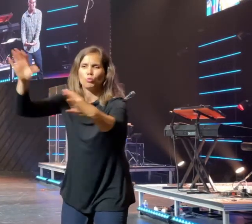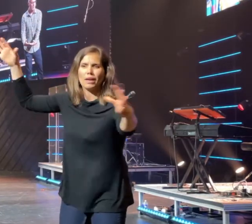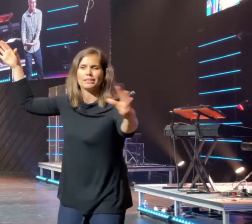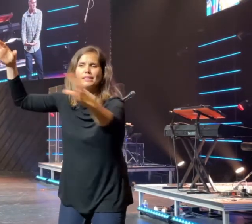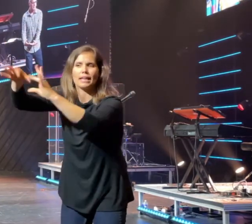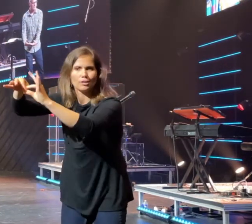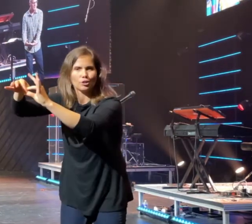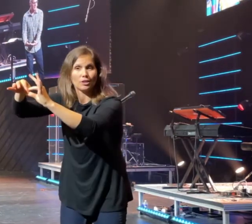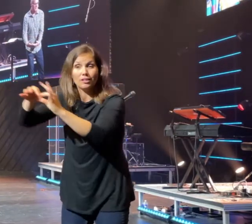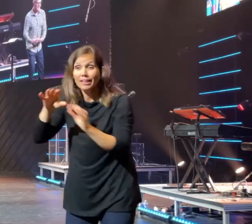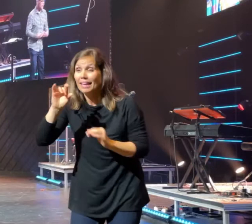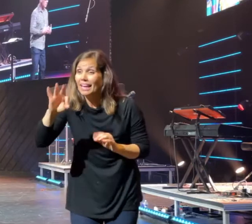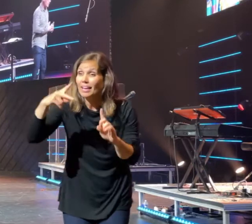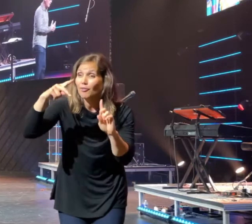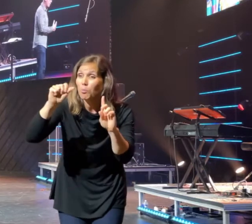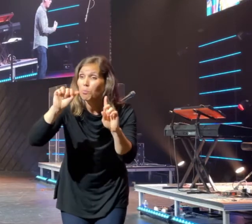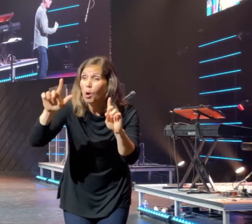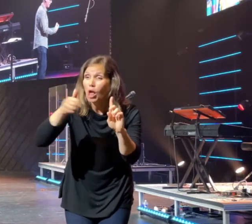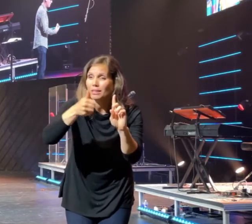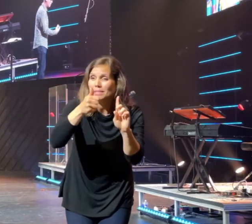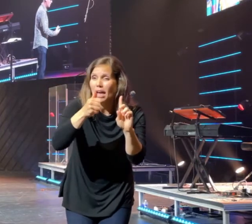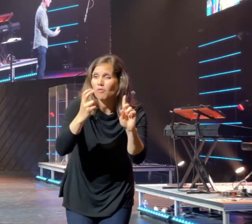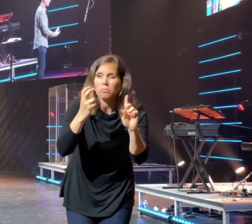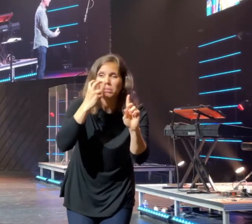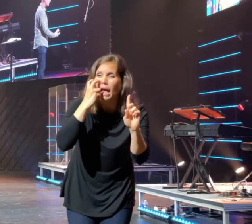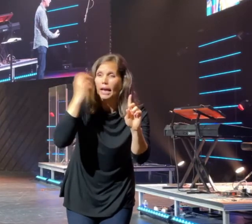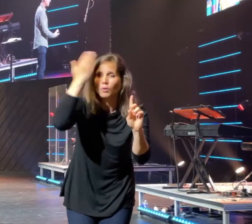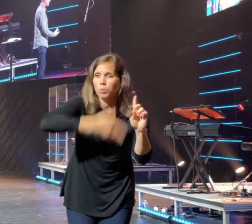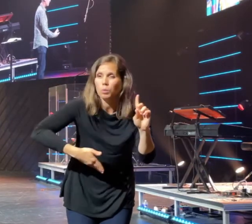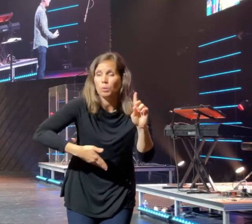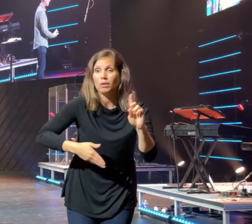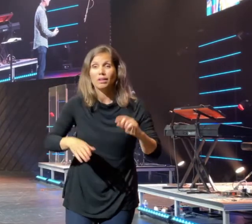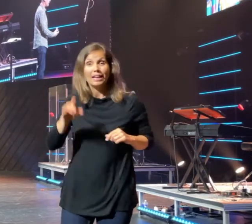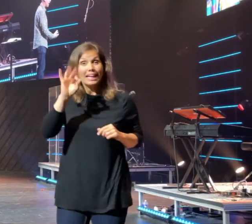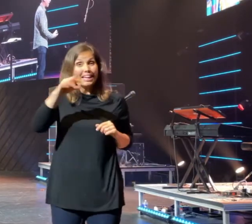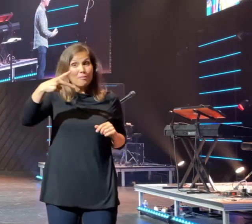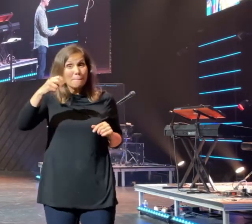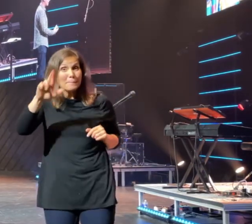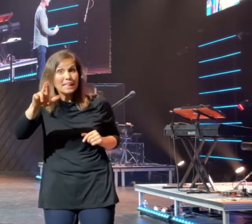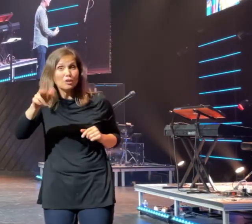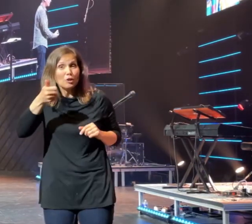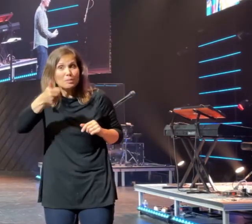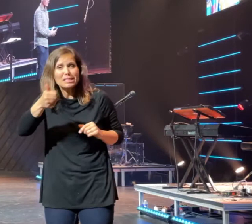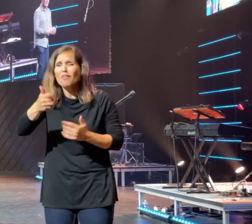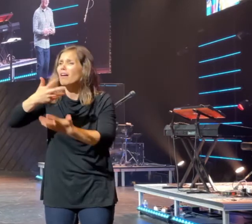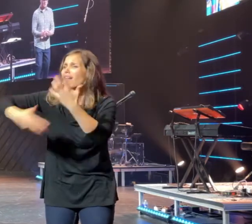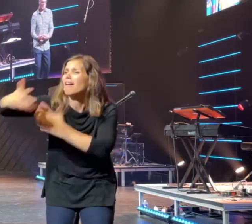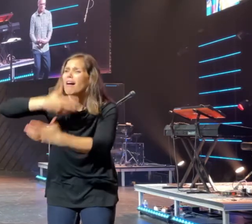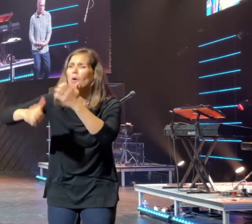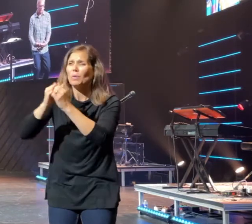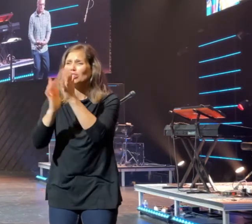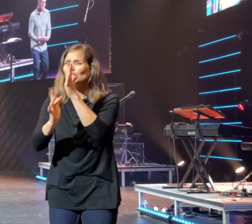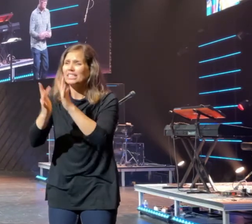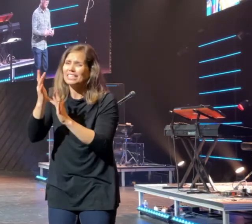that blind, if Peter, oh my goodness, lived and breathed and hung out and ate dinner and listened to